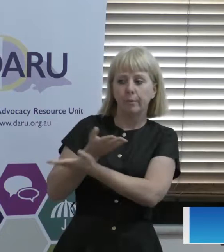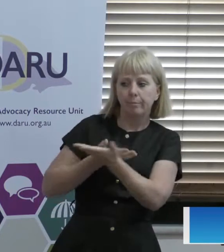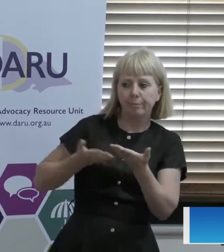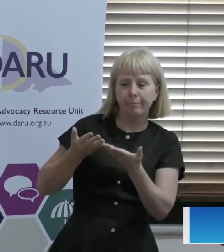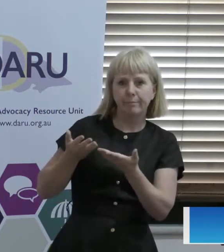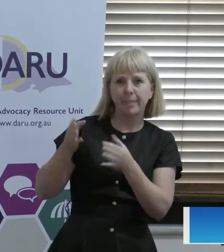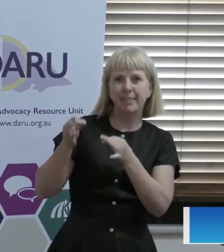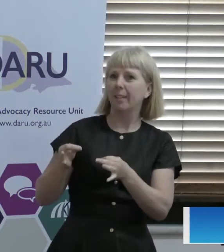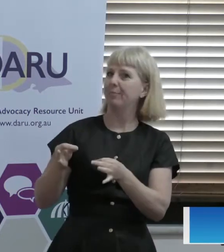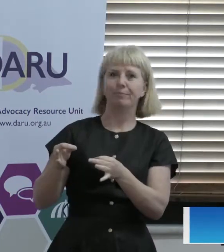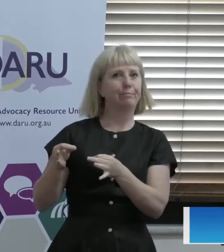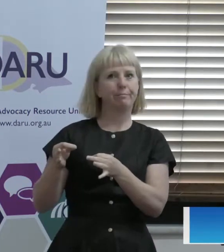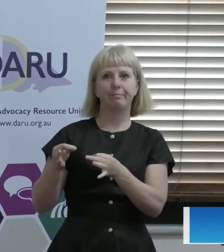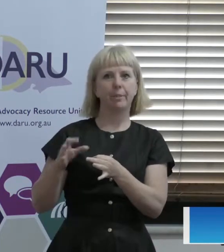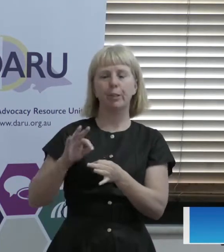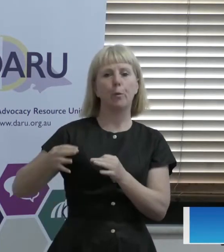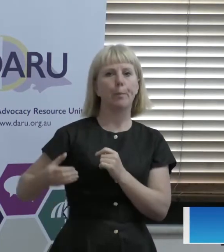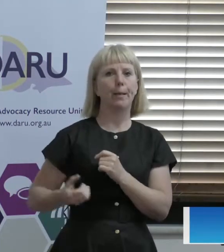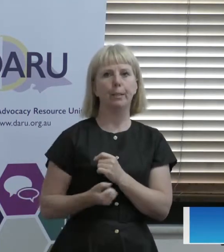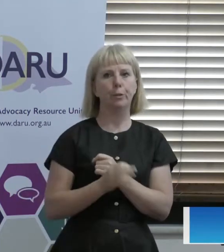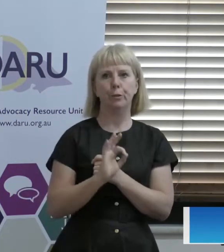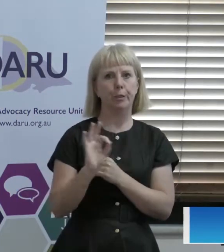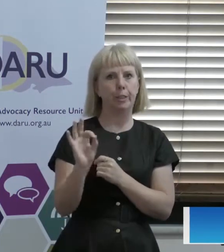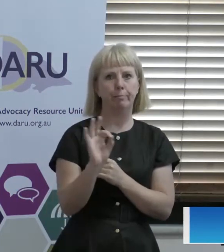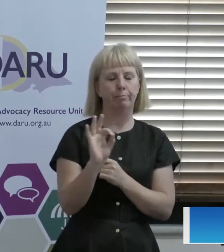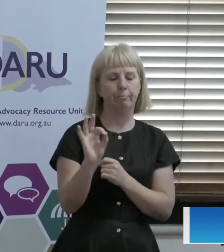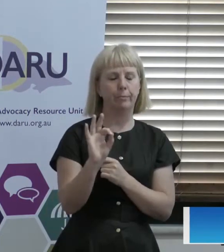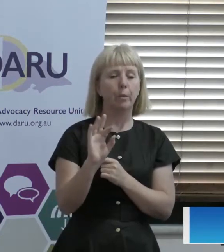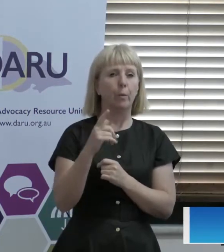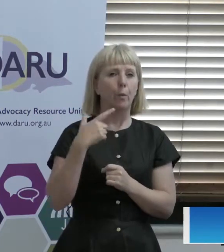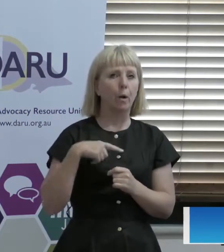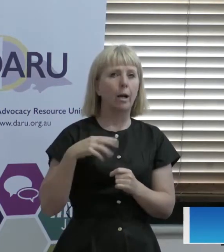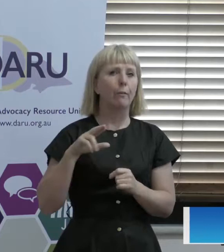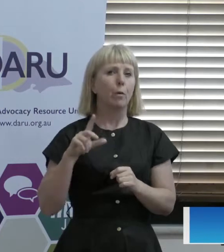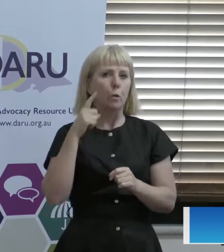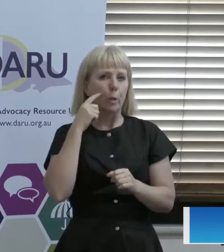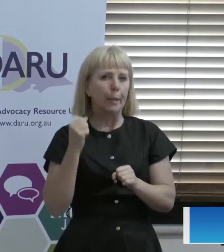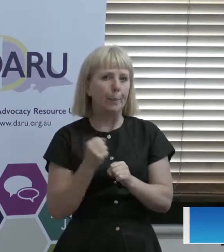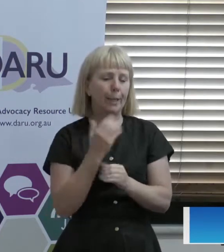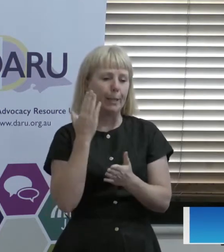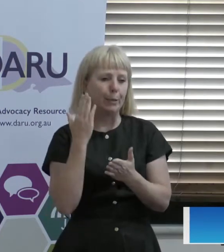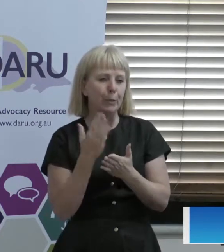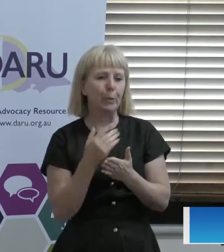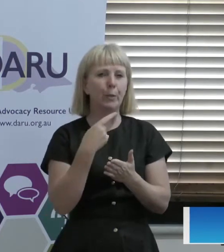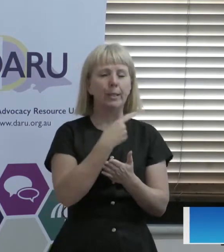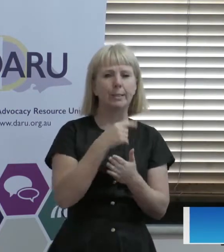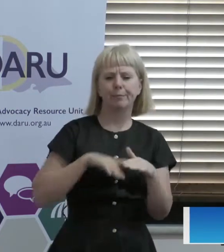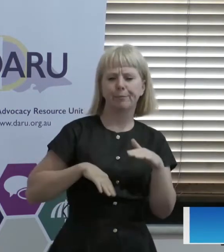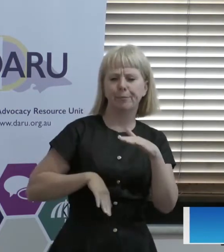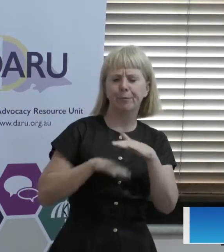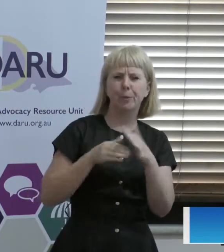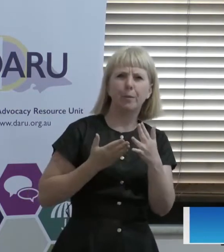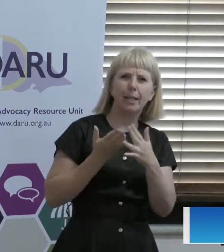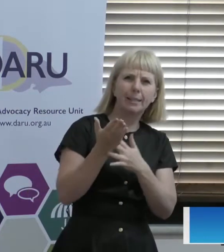not go down that path, to try to ensure it was as accessible